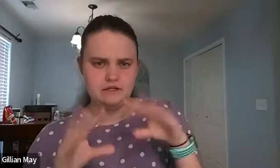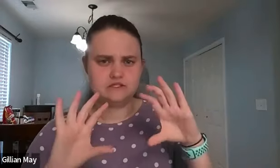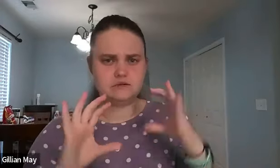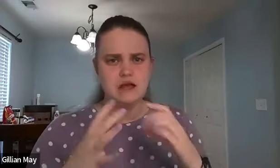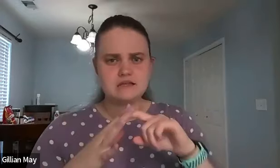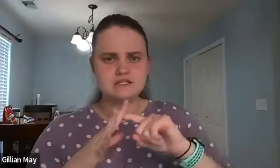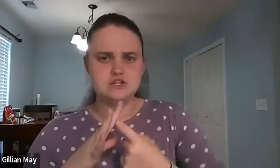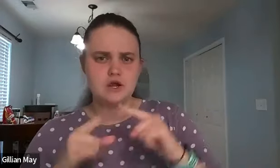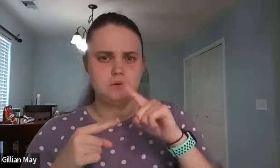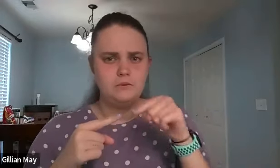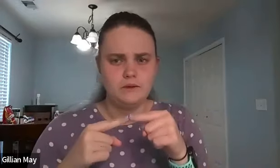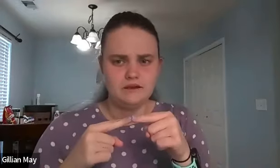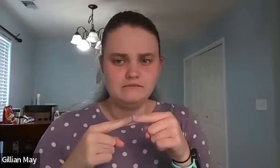So class start when.